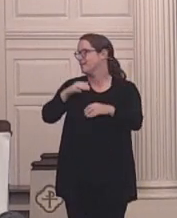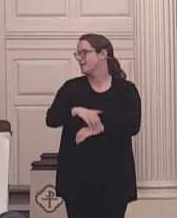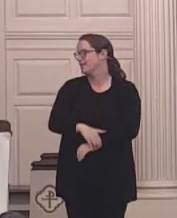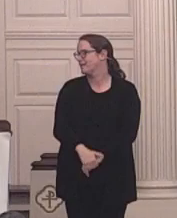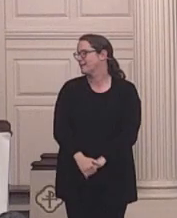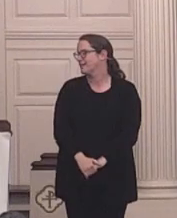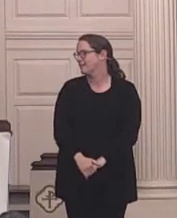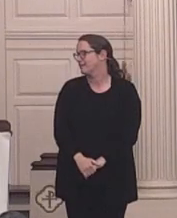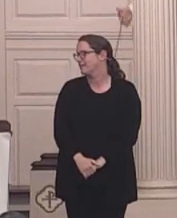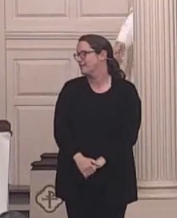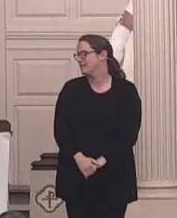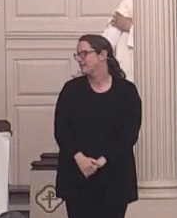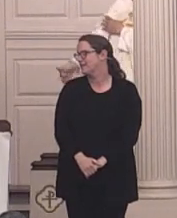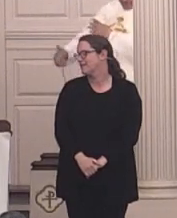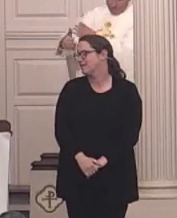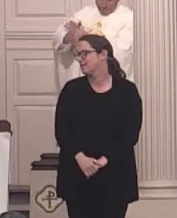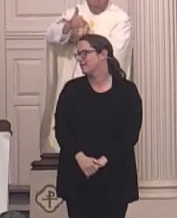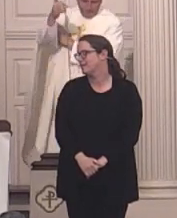Alleluia.